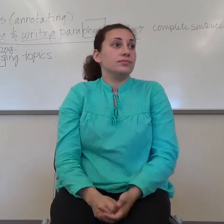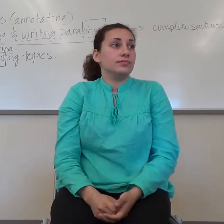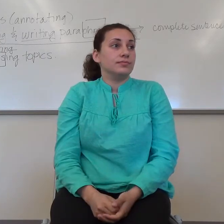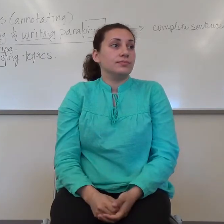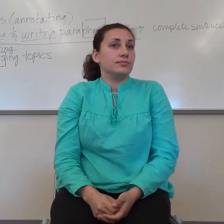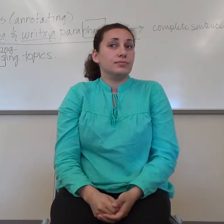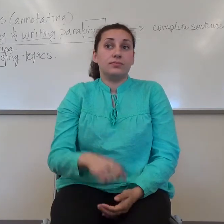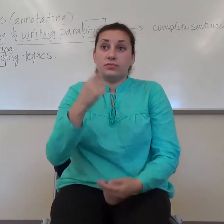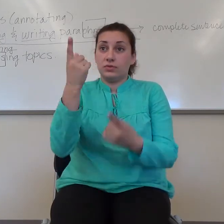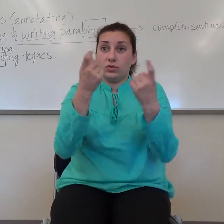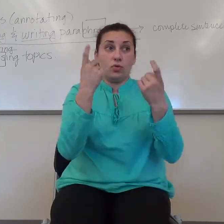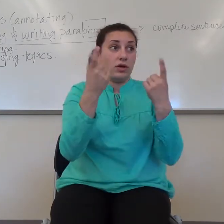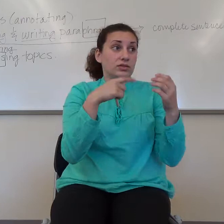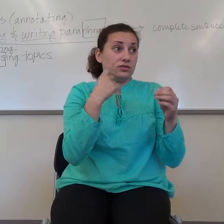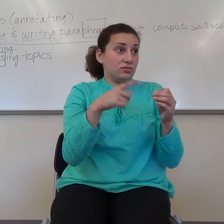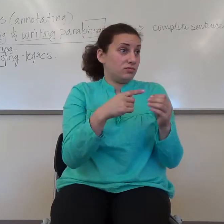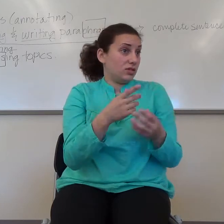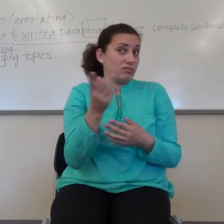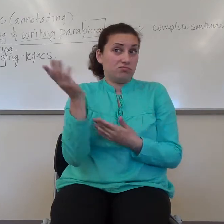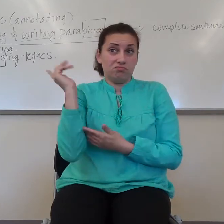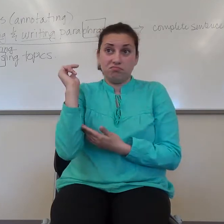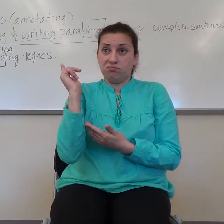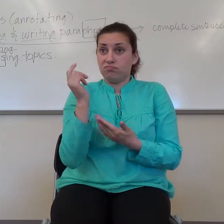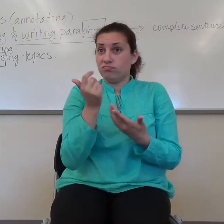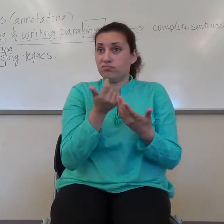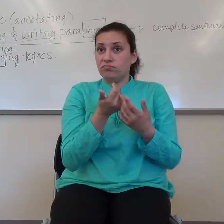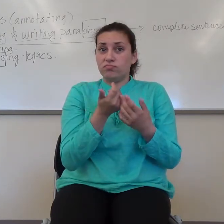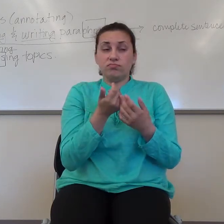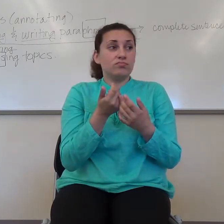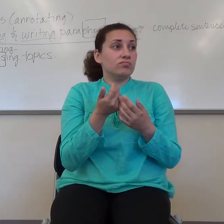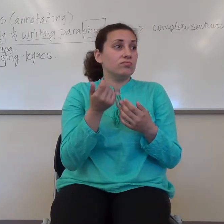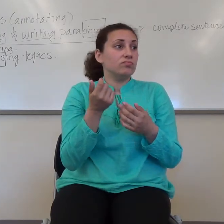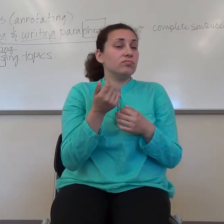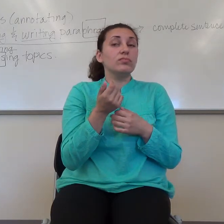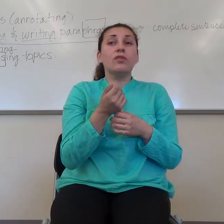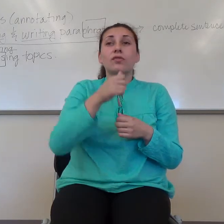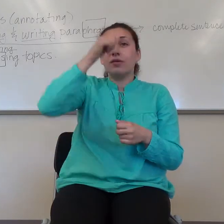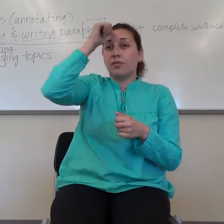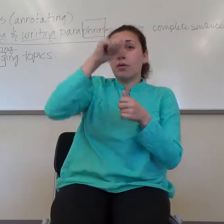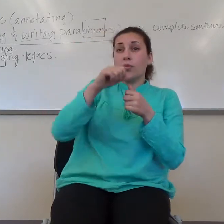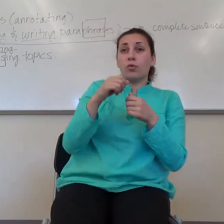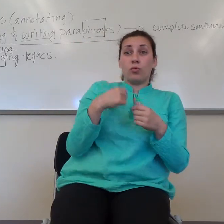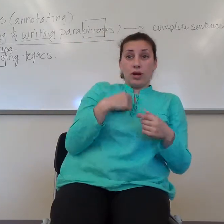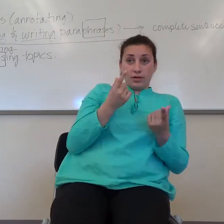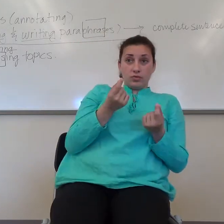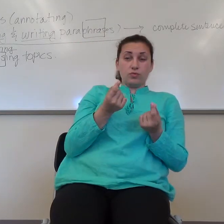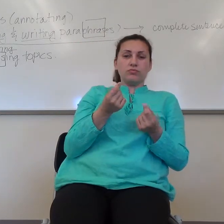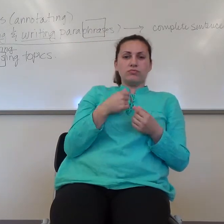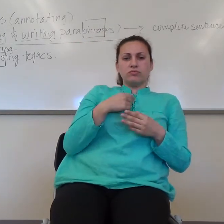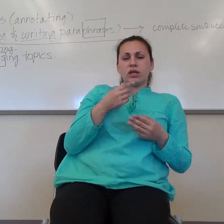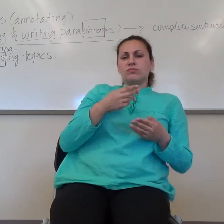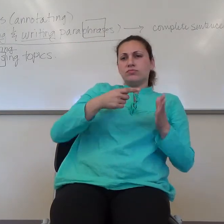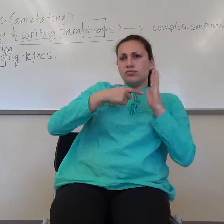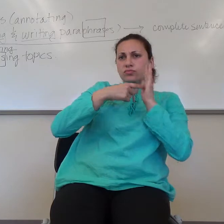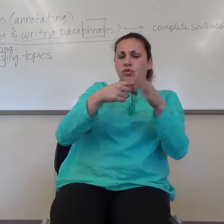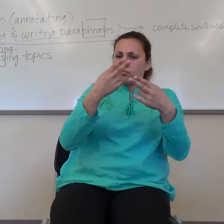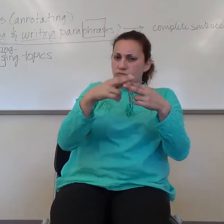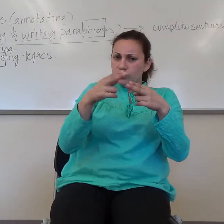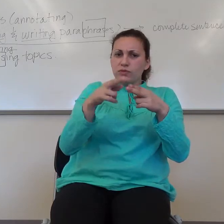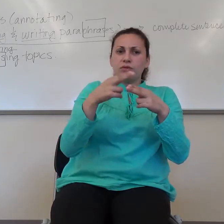Any questions about that? Again, remember, the way I do this is I introduce it briefly, this idea of finding the topic. You go home and